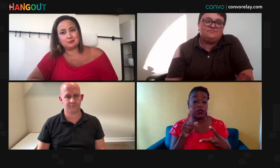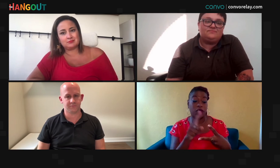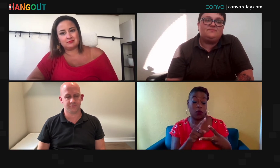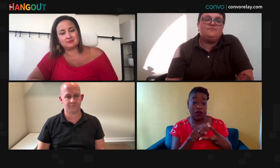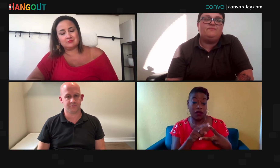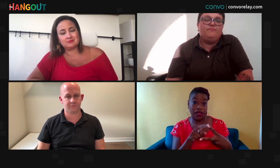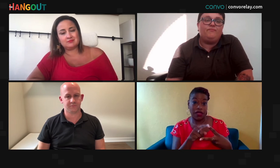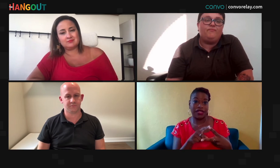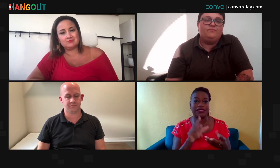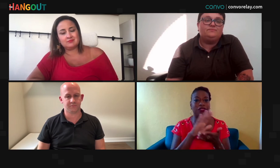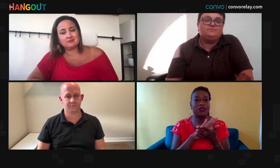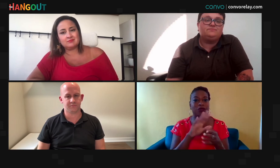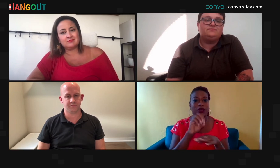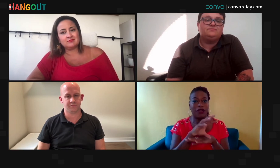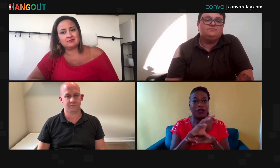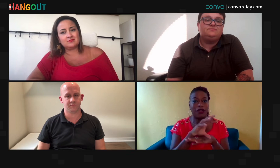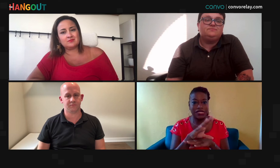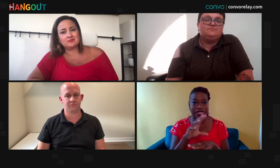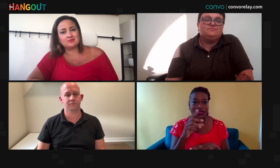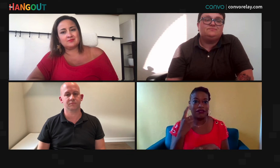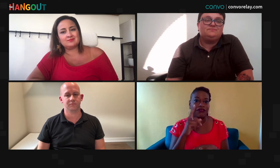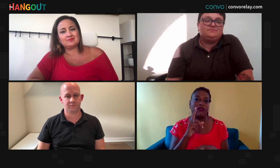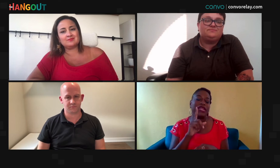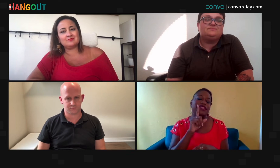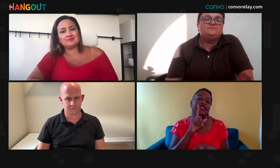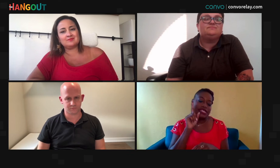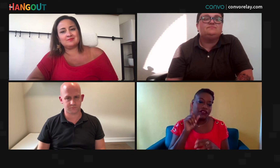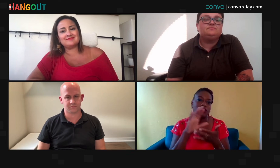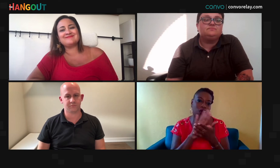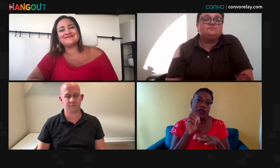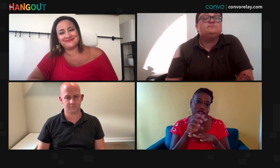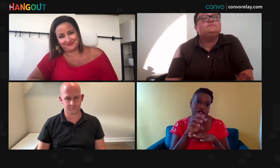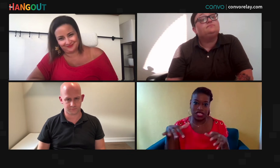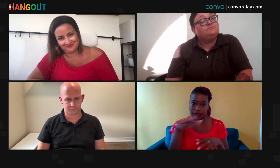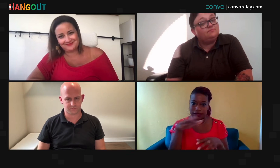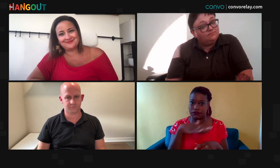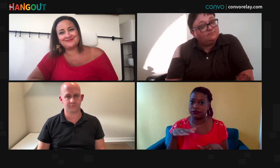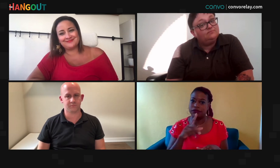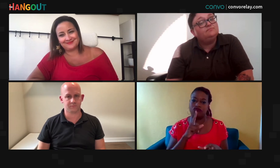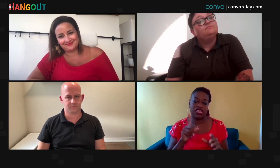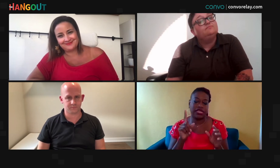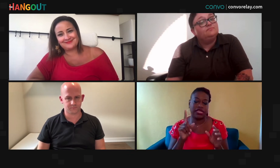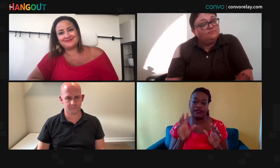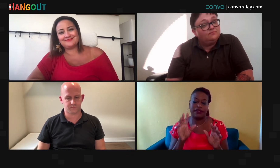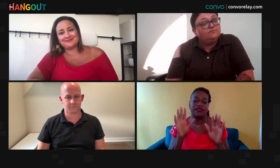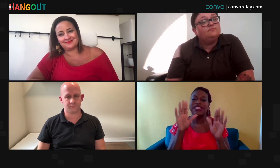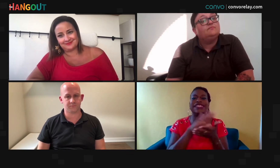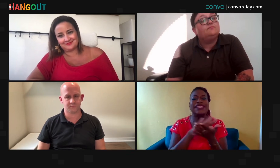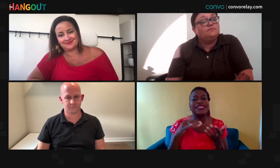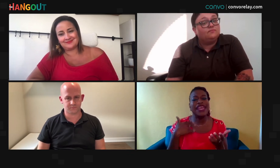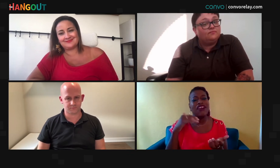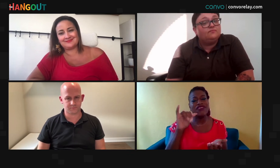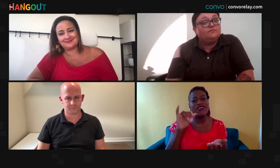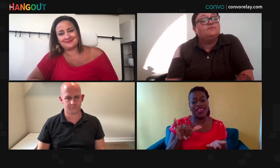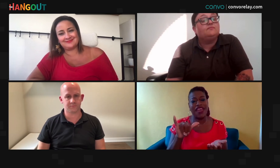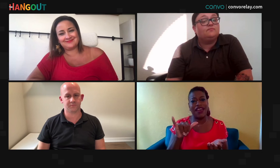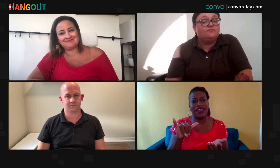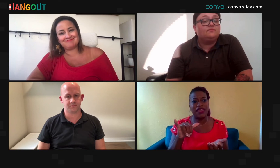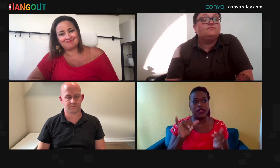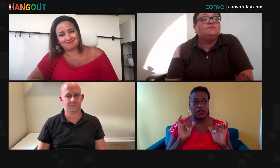is such an important thing. So the first group that I'm involved with is deaf school counselors. It's a bunch of counselors